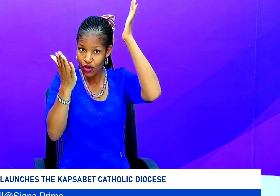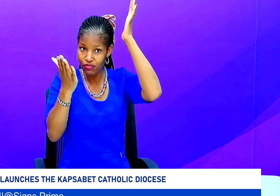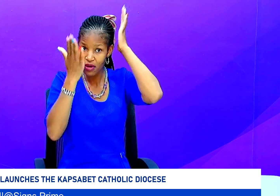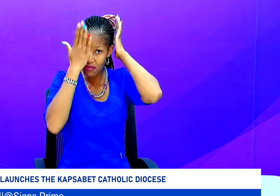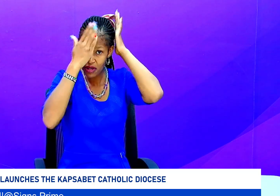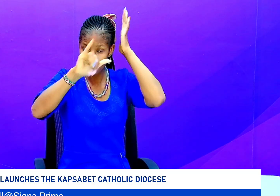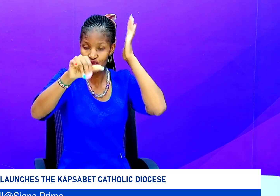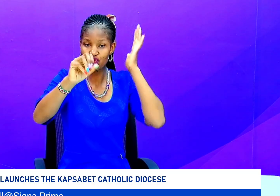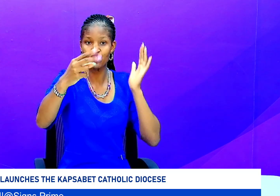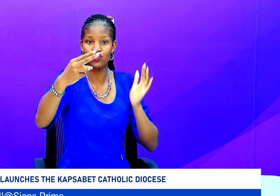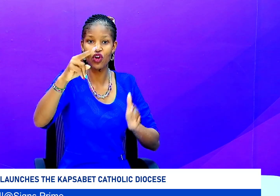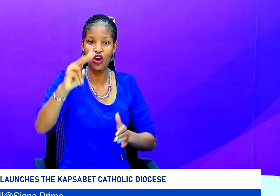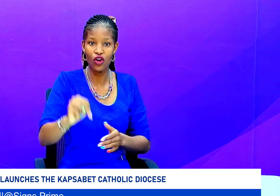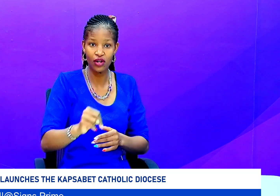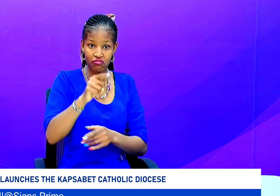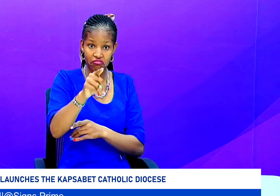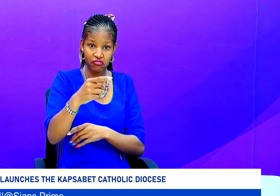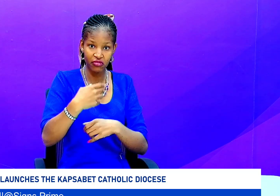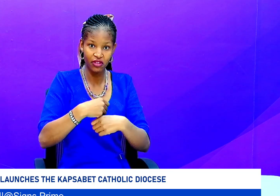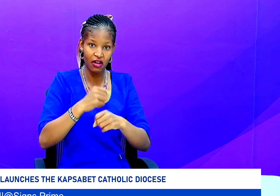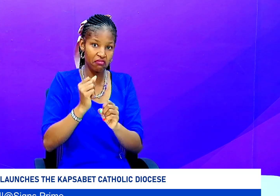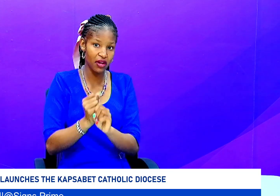John Kiplimo Lelei